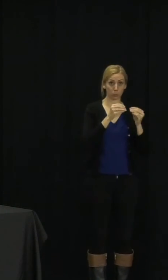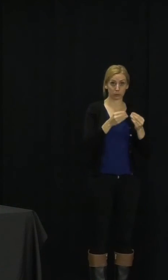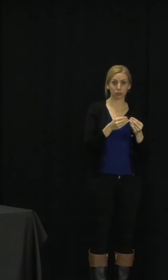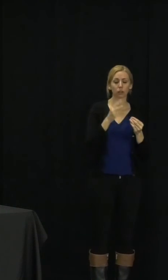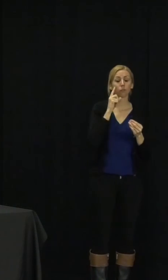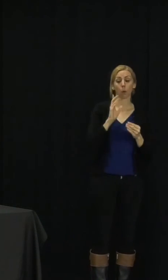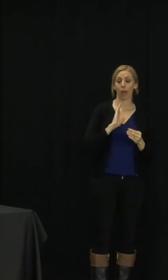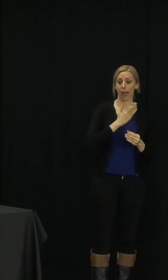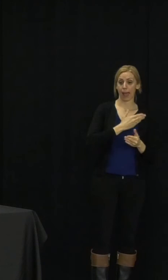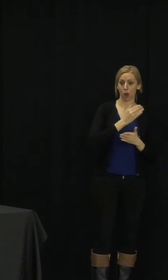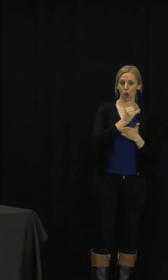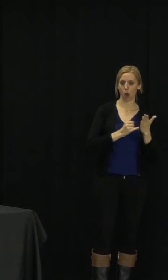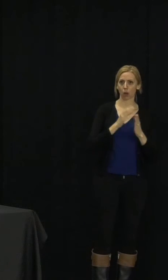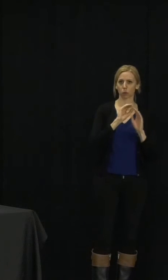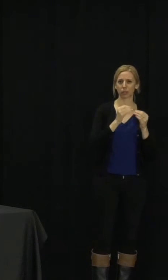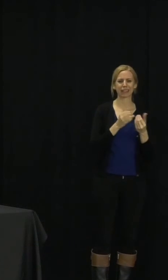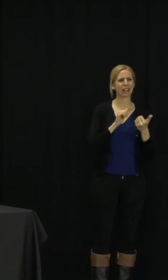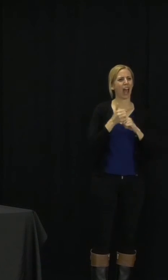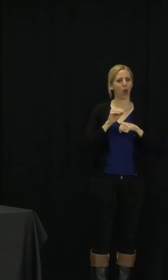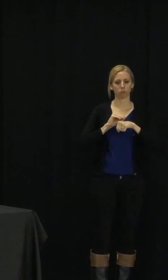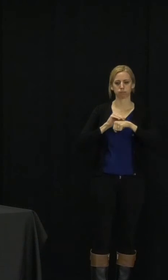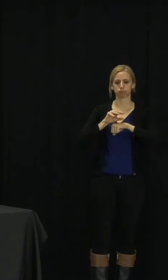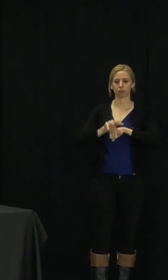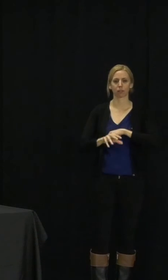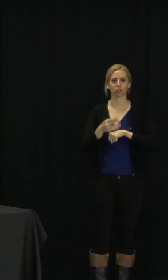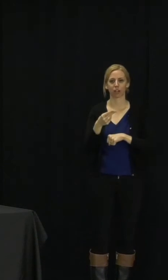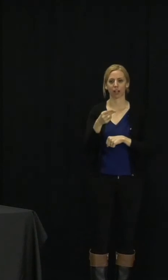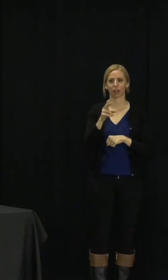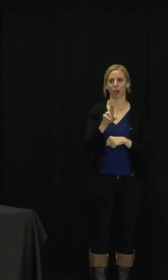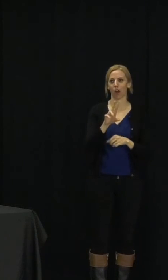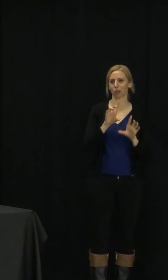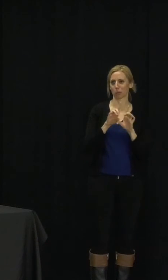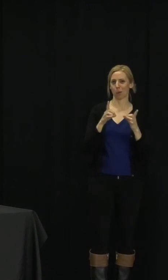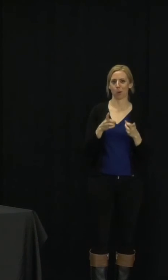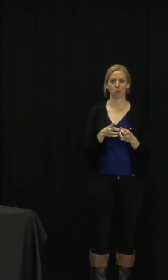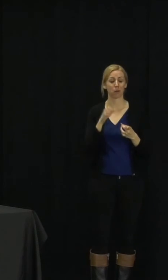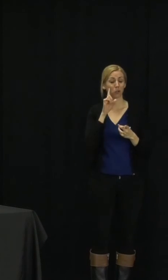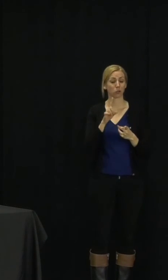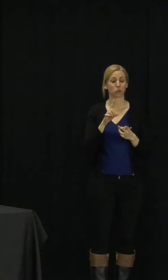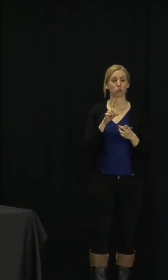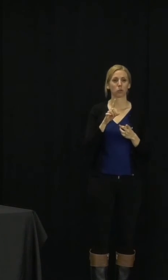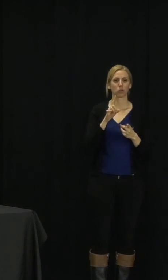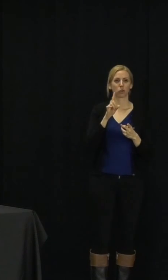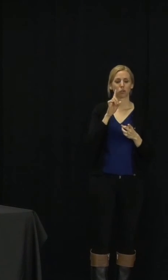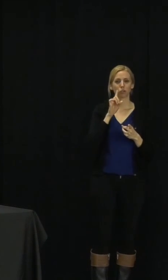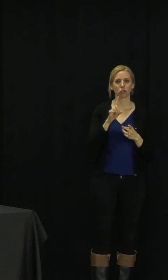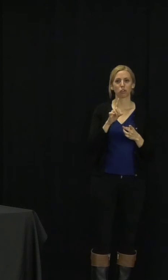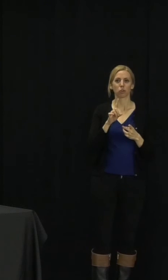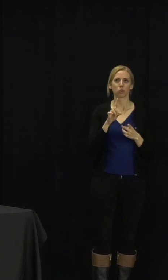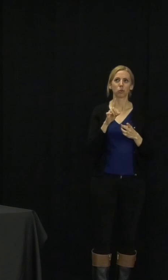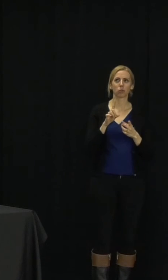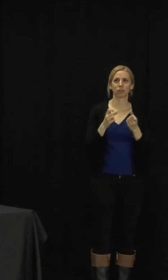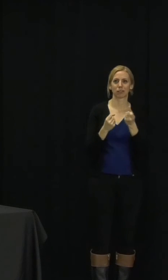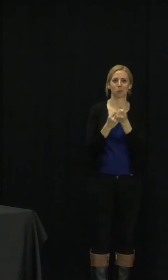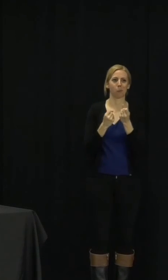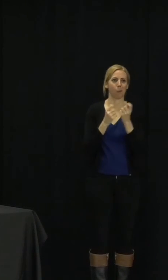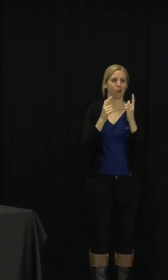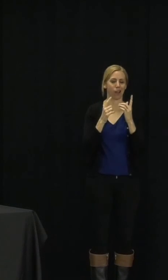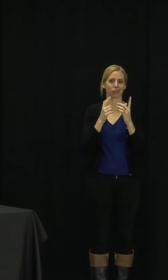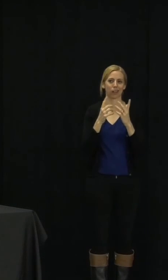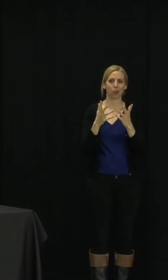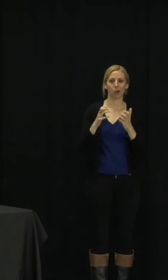work. Most of us that are doing this work have been doing this work and are passionate about this work and are informed about this work